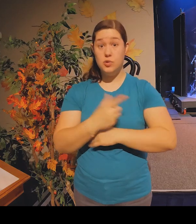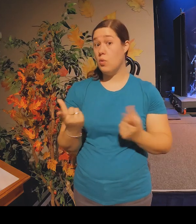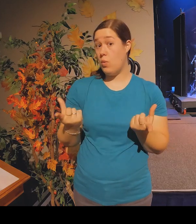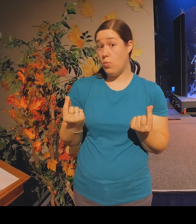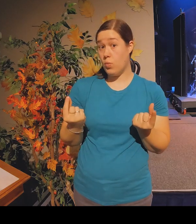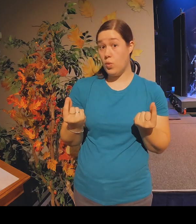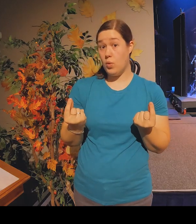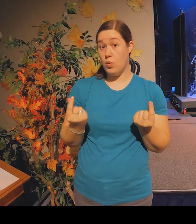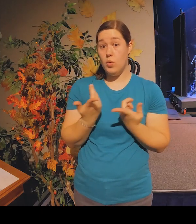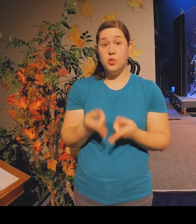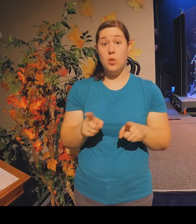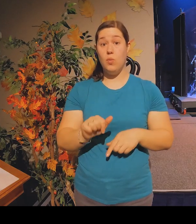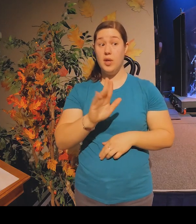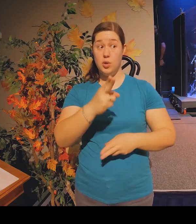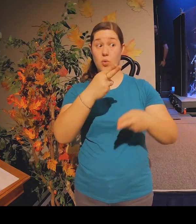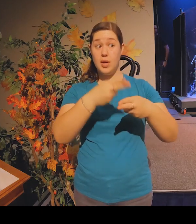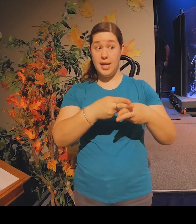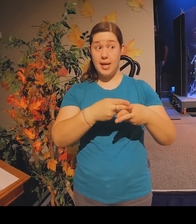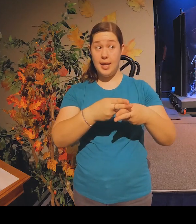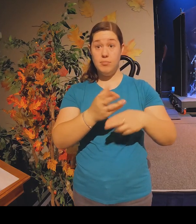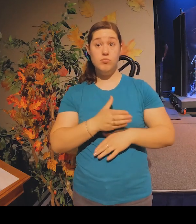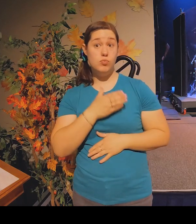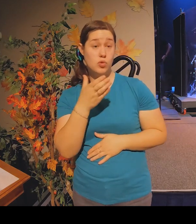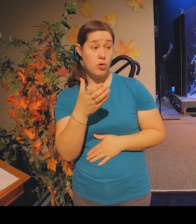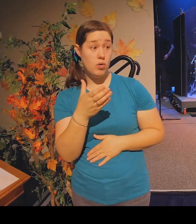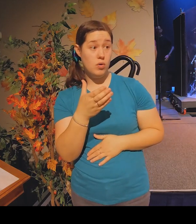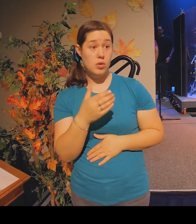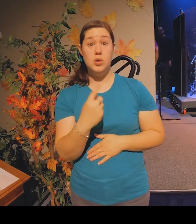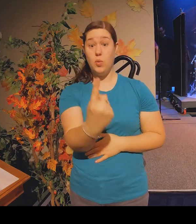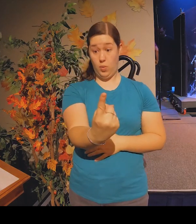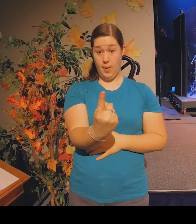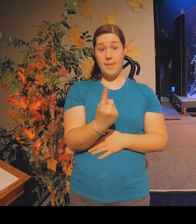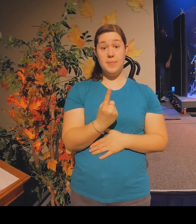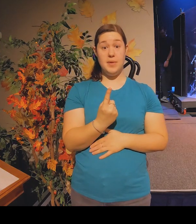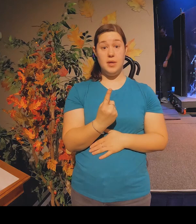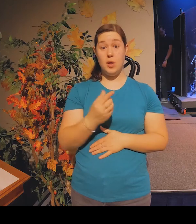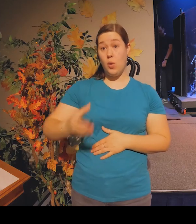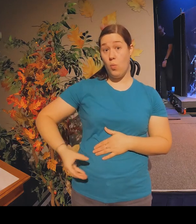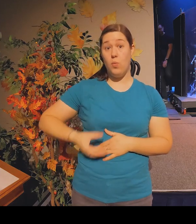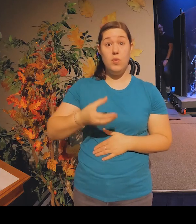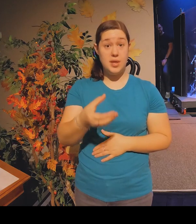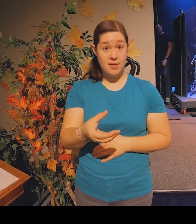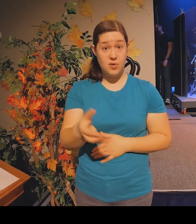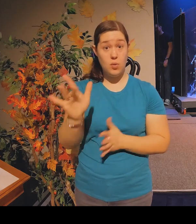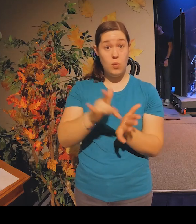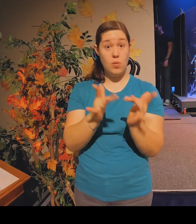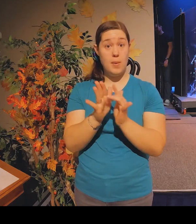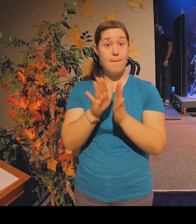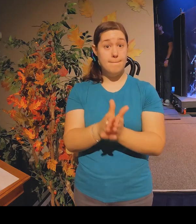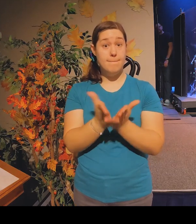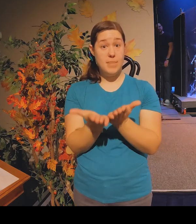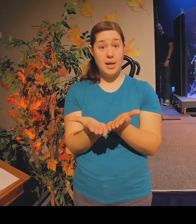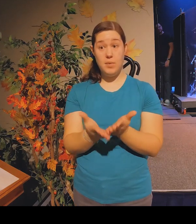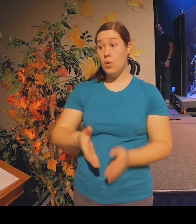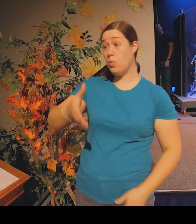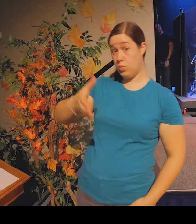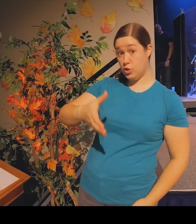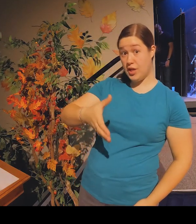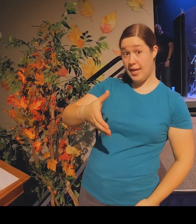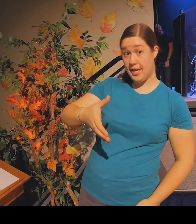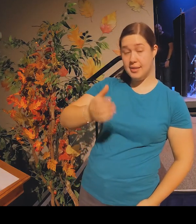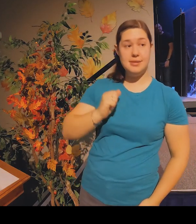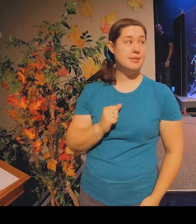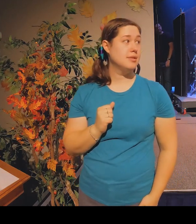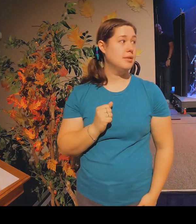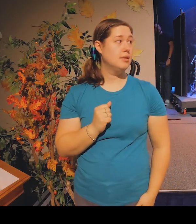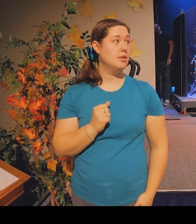your name is called, if you would please come this way, we'll hand you your Bible. I'll shake your hand, we'll shake your hand, and then I want